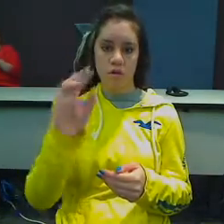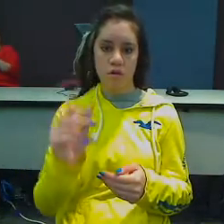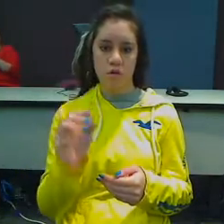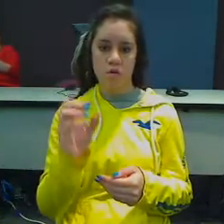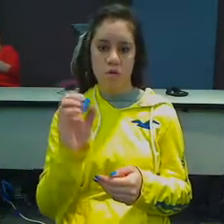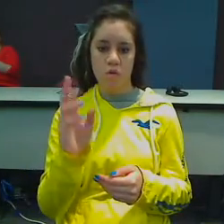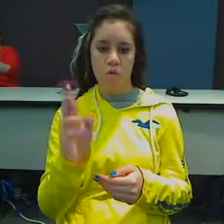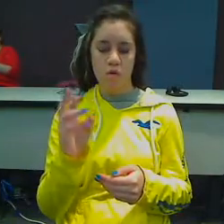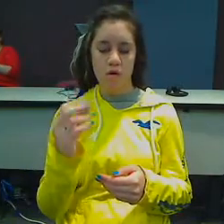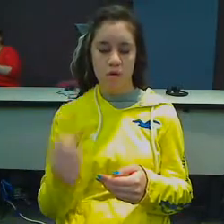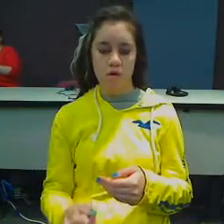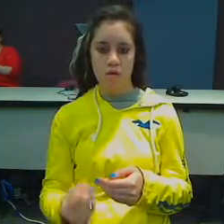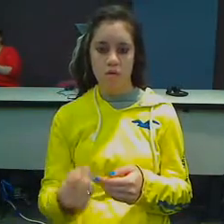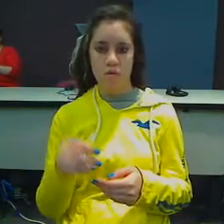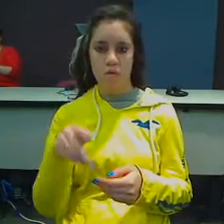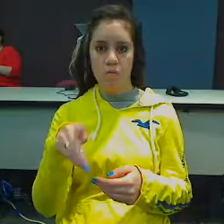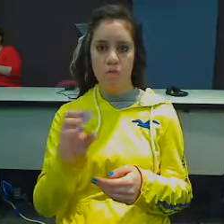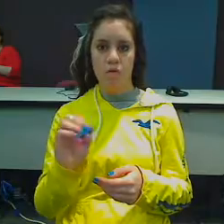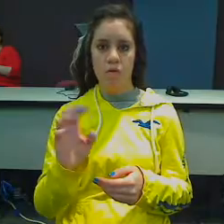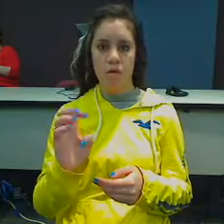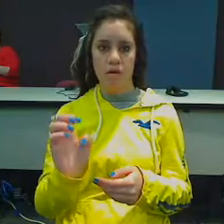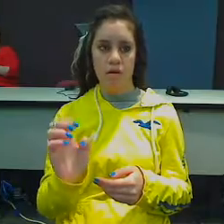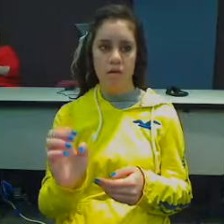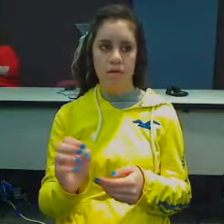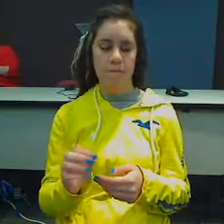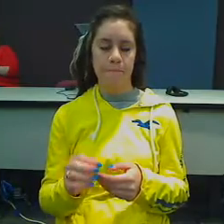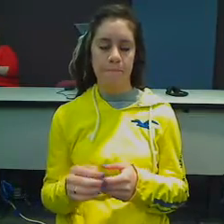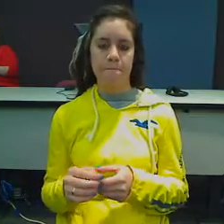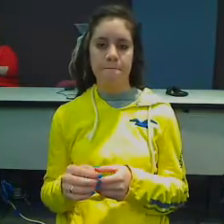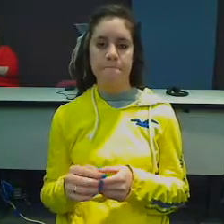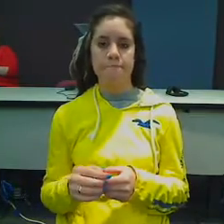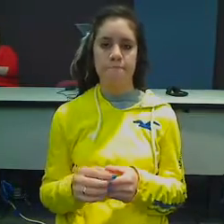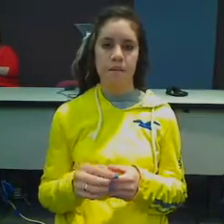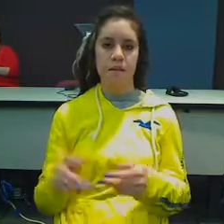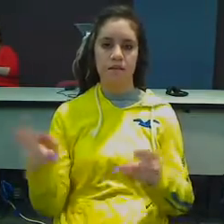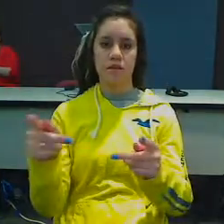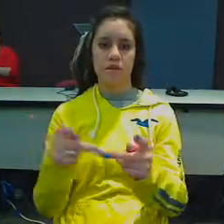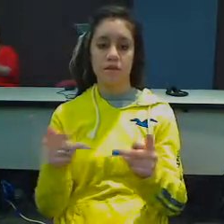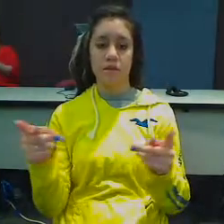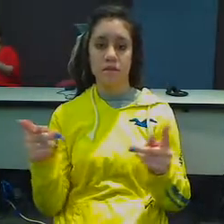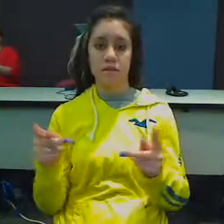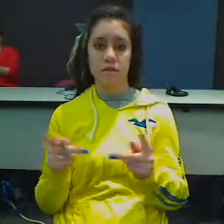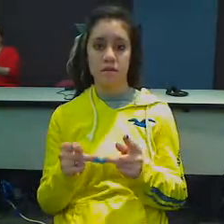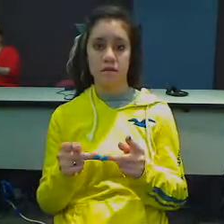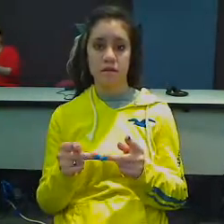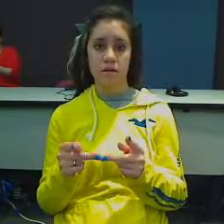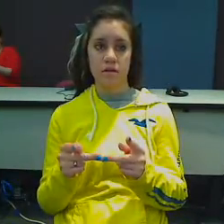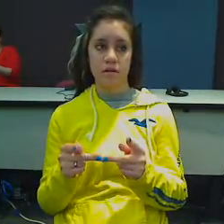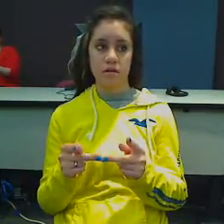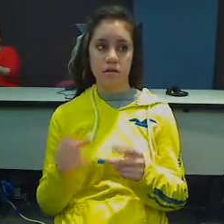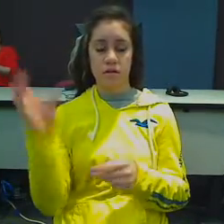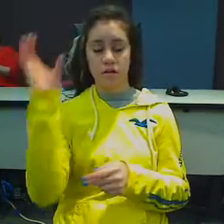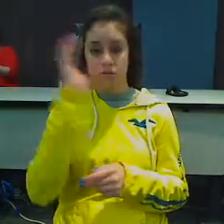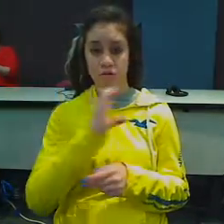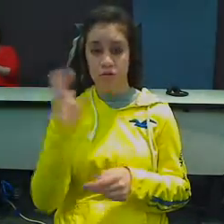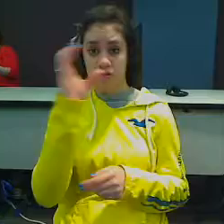degrees, 360 degrees to go around a circle. The distance from the equator to the pole is 90